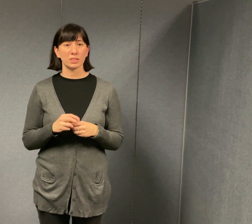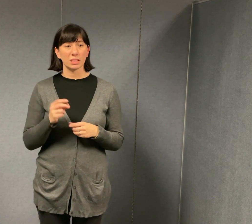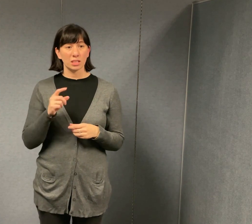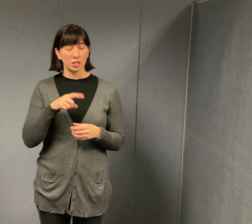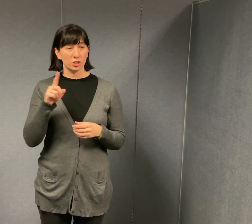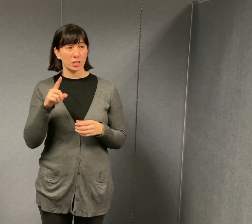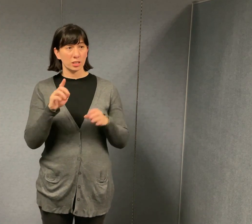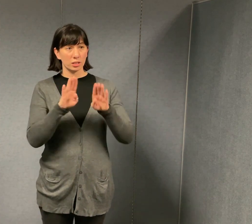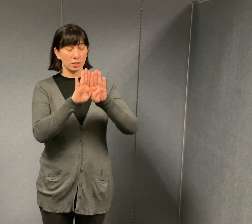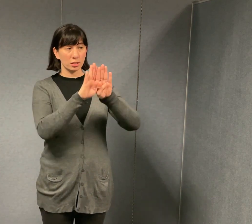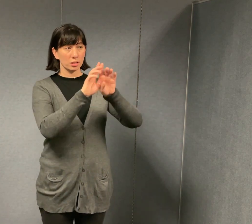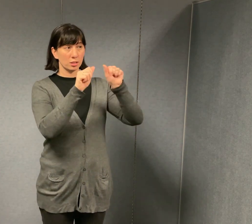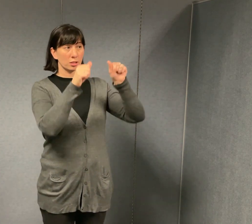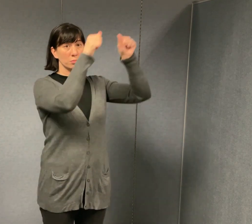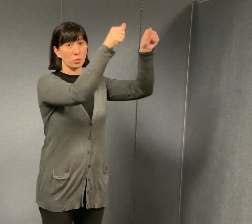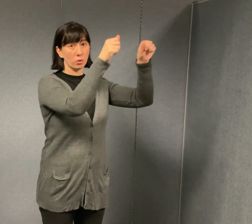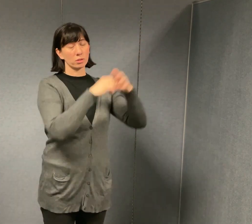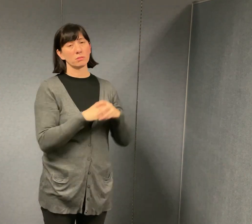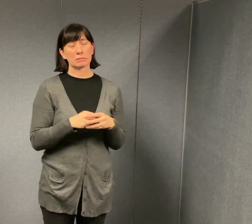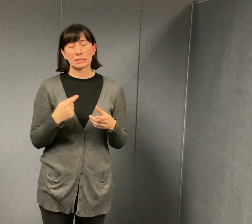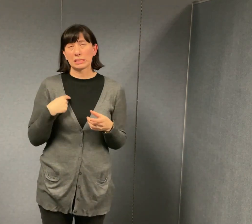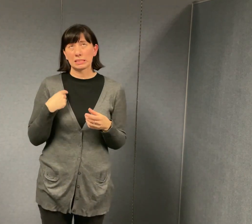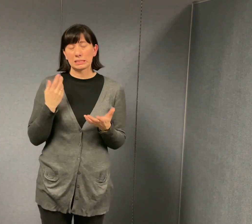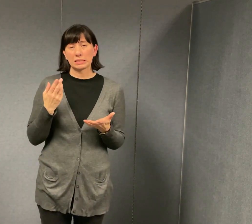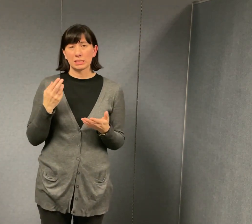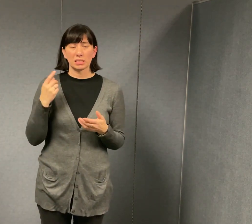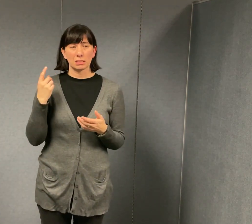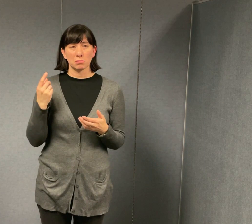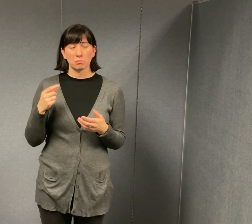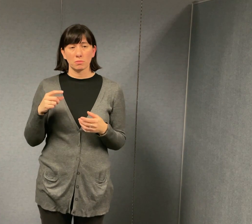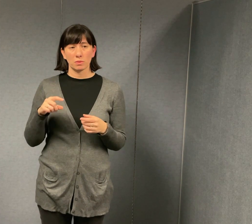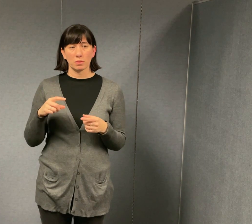guess they are remodeling or something on the second floor. See you tomorrow.